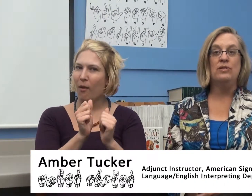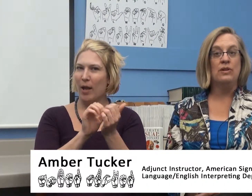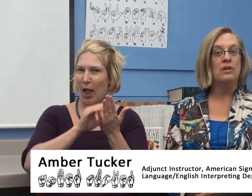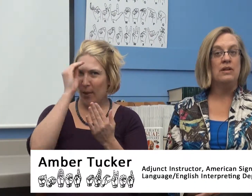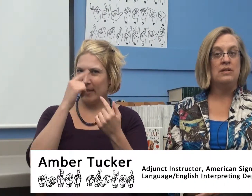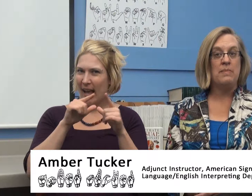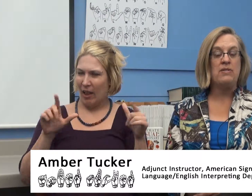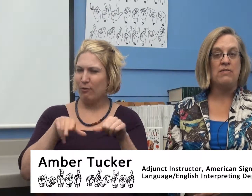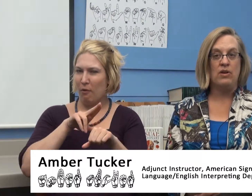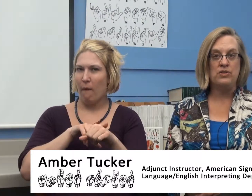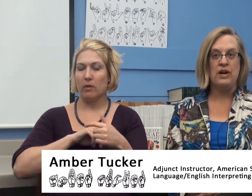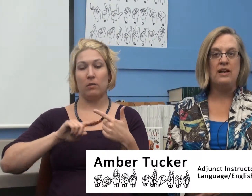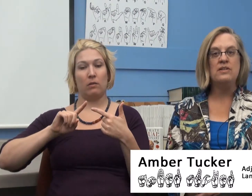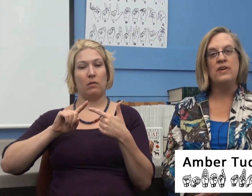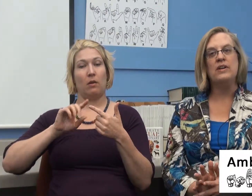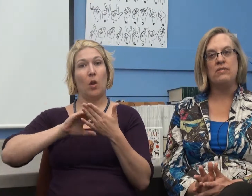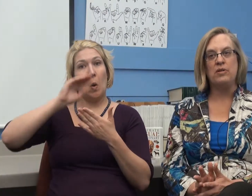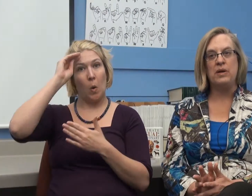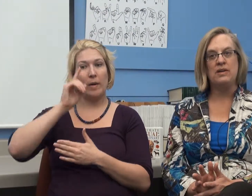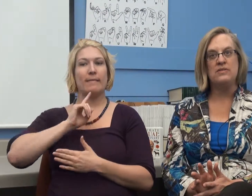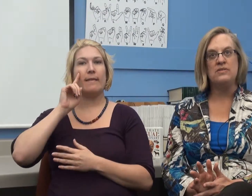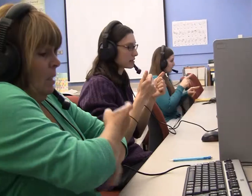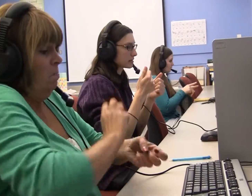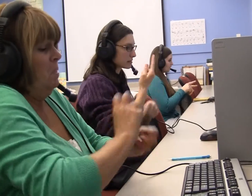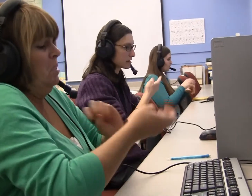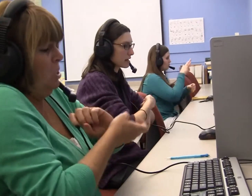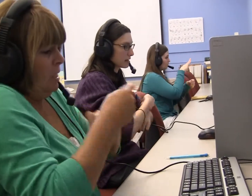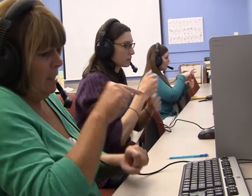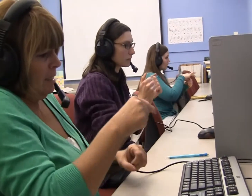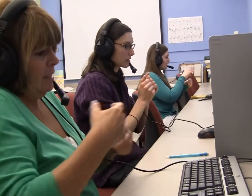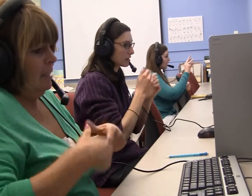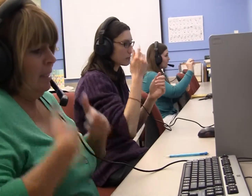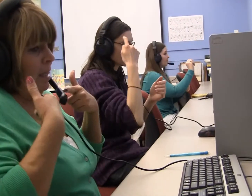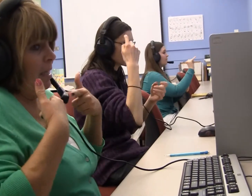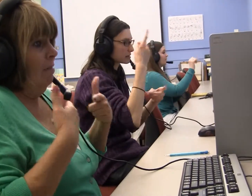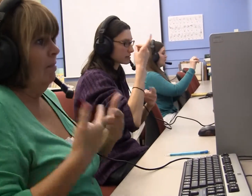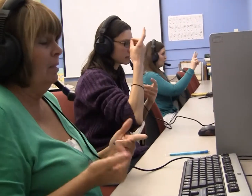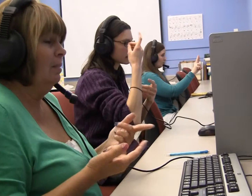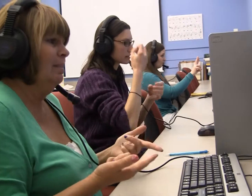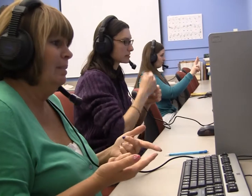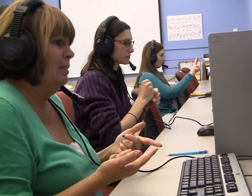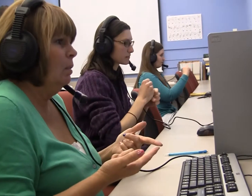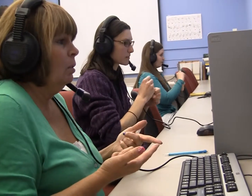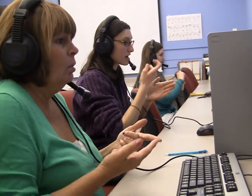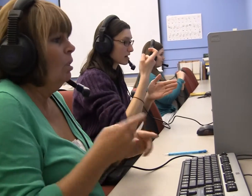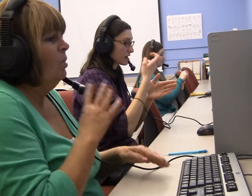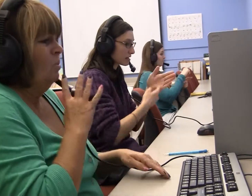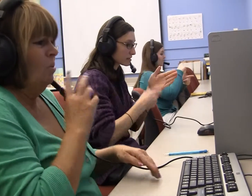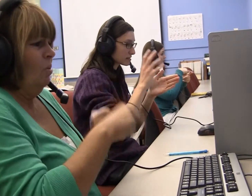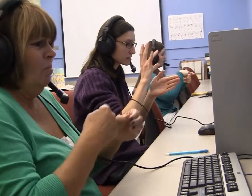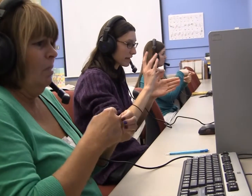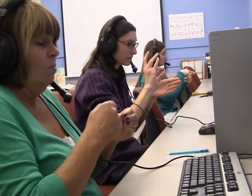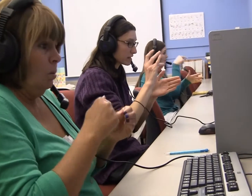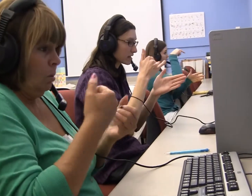also learn about deaf culture, and it is very different because of the need to communicate most easily